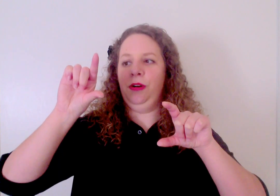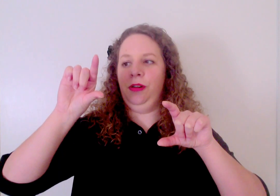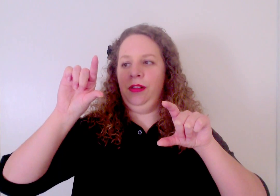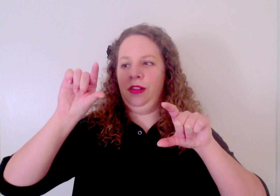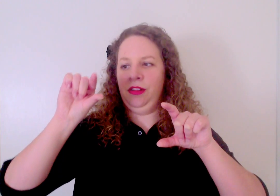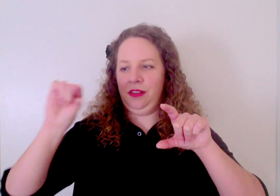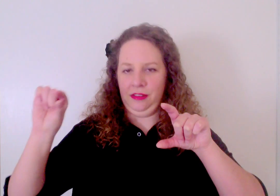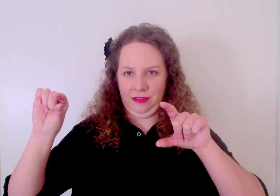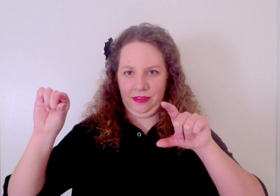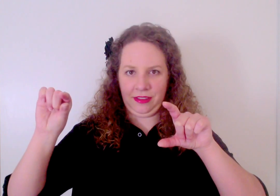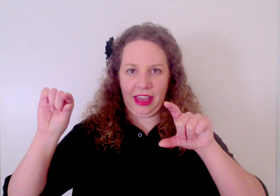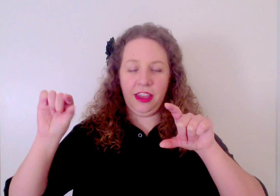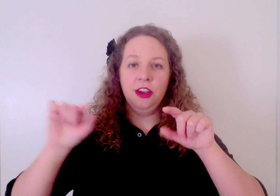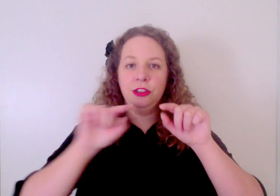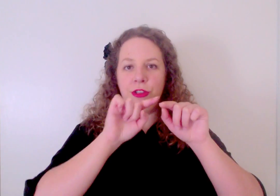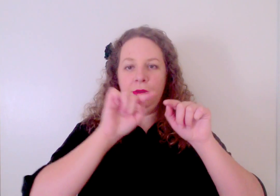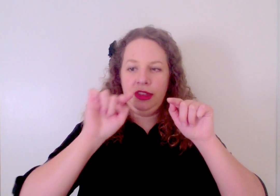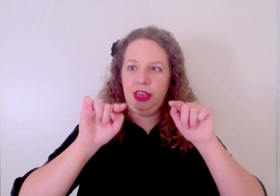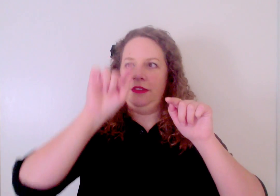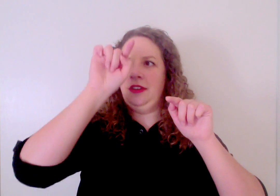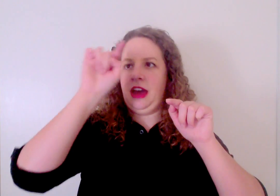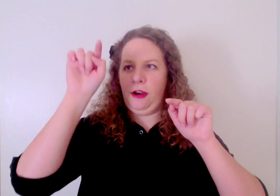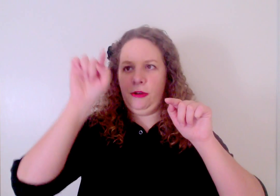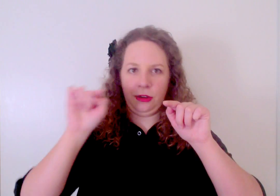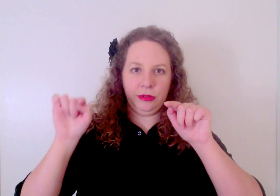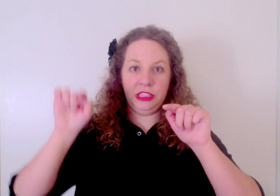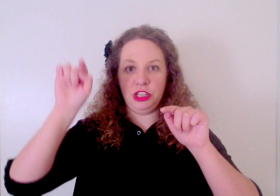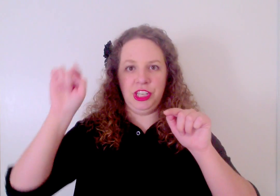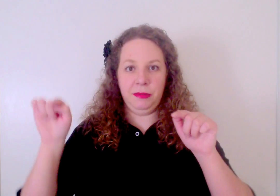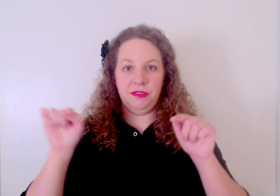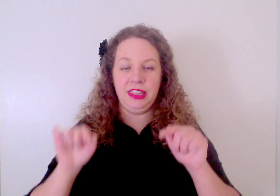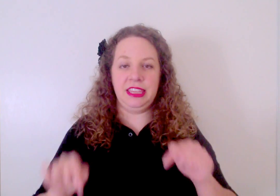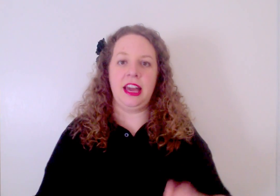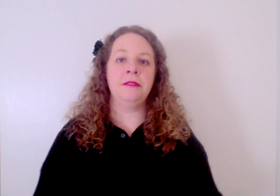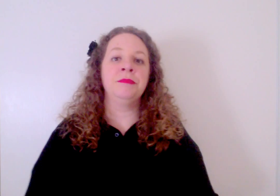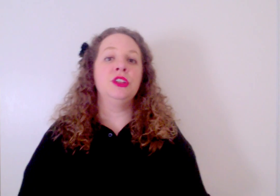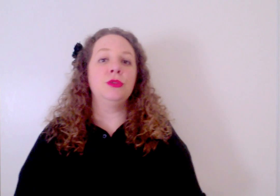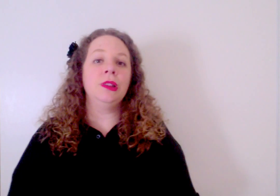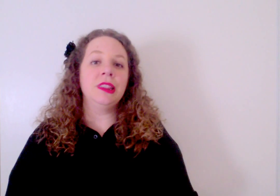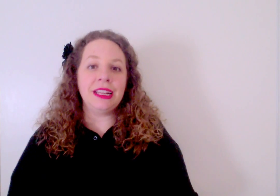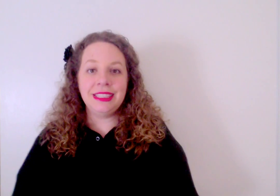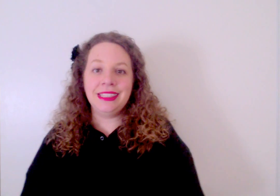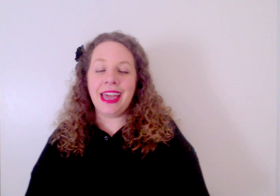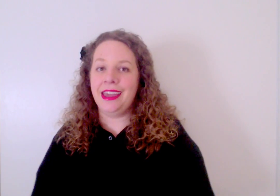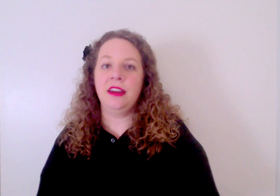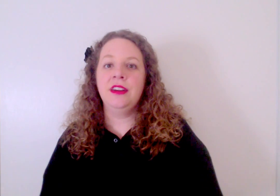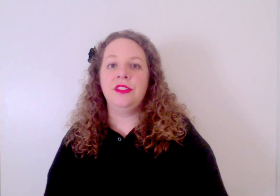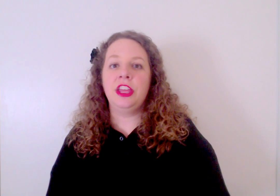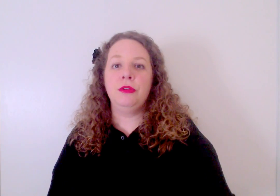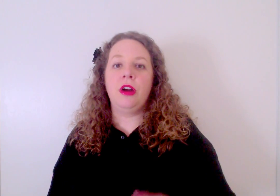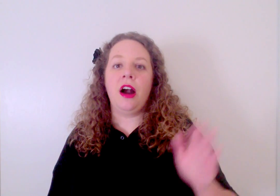apple, okay? So you want to think of how it goes, the shape of it like that. So let's say that you